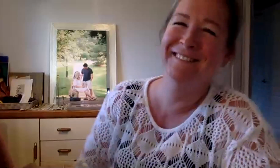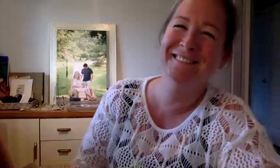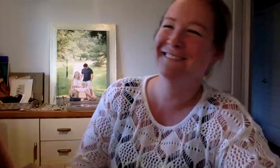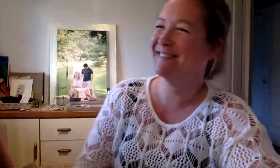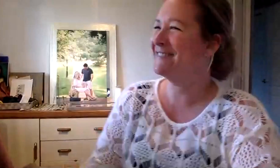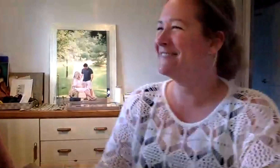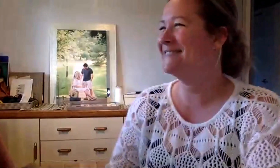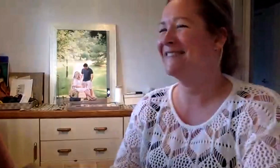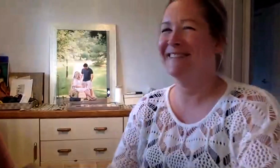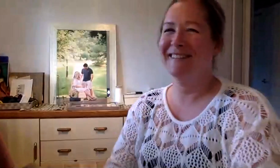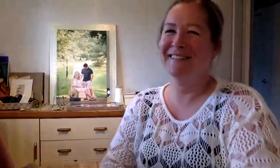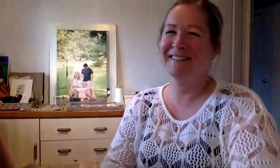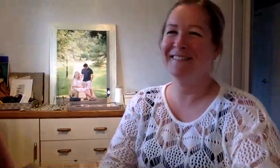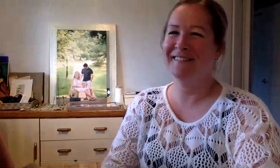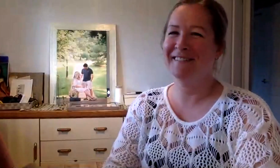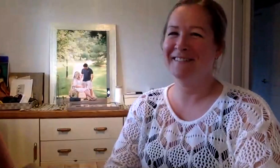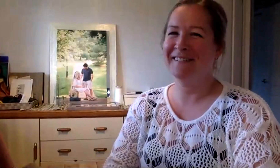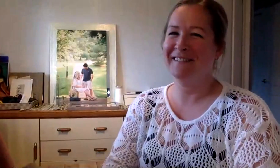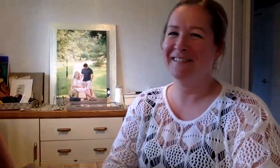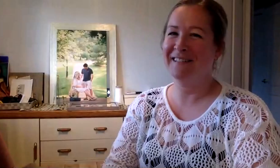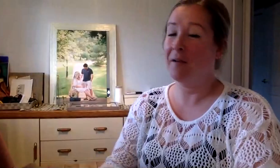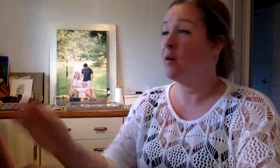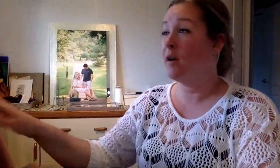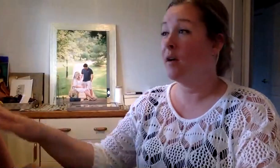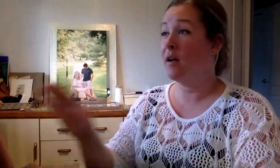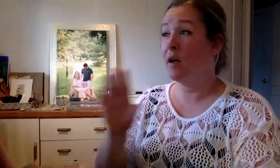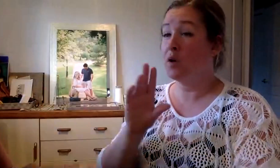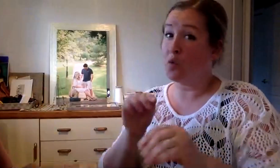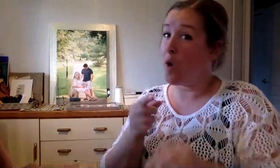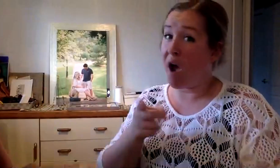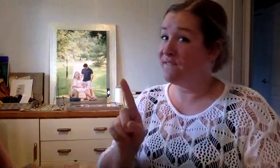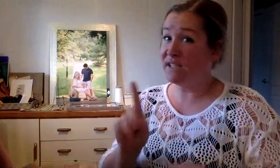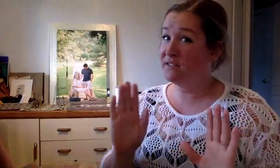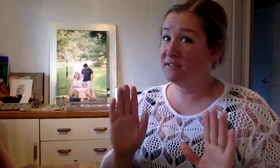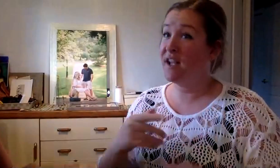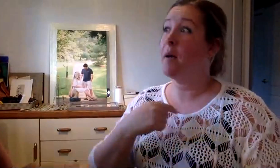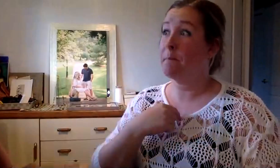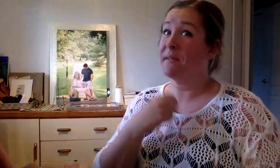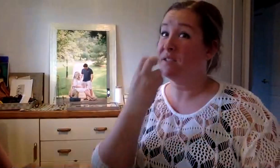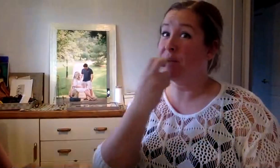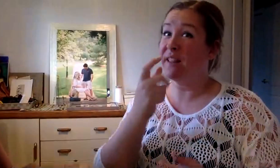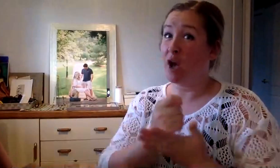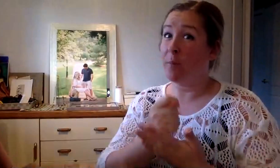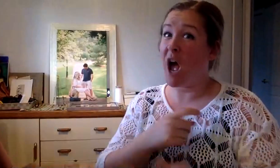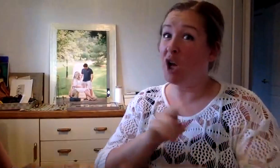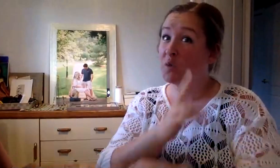And Alex says, I'm sure your wife enjoys watching you practice in front of the mirror. No offense.